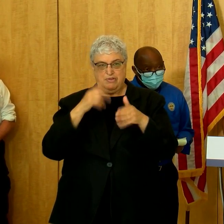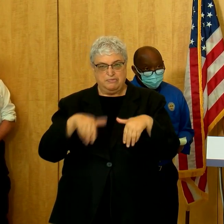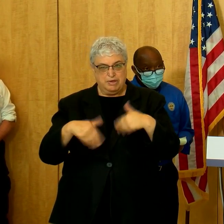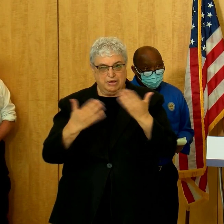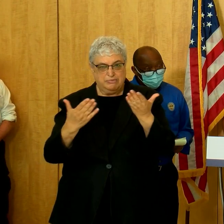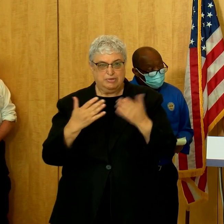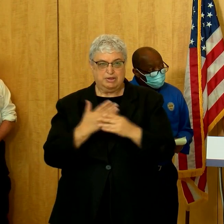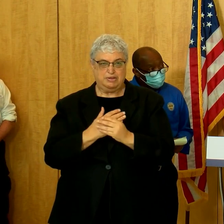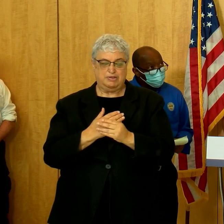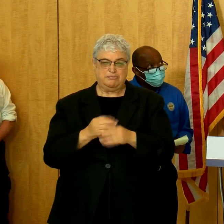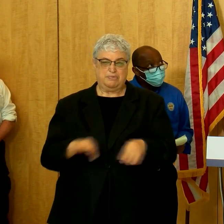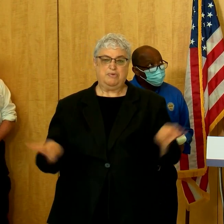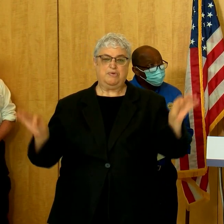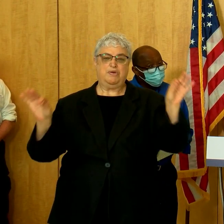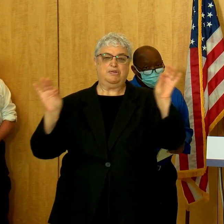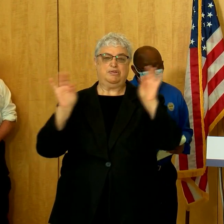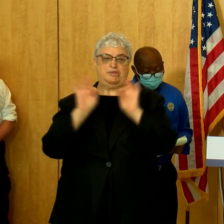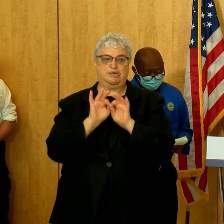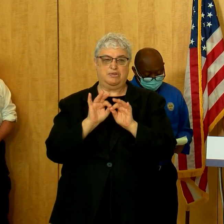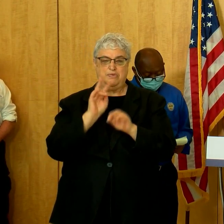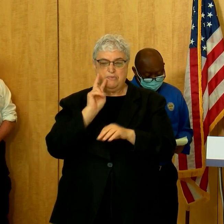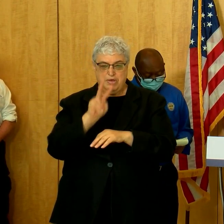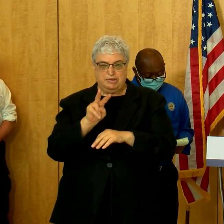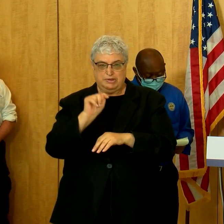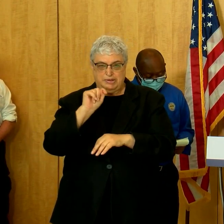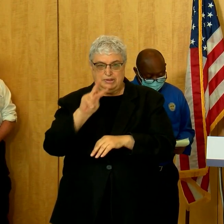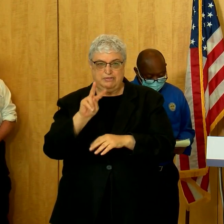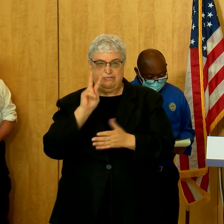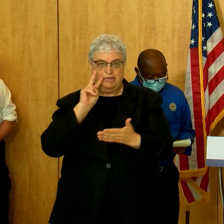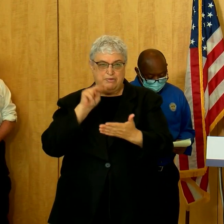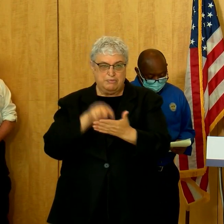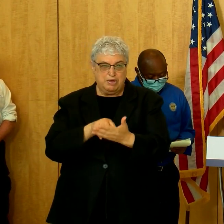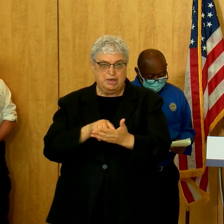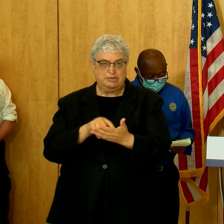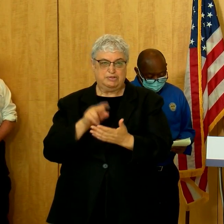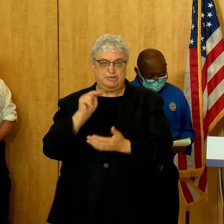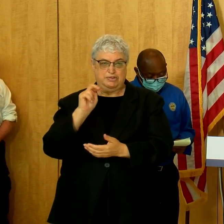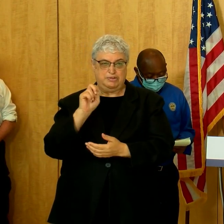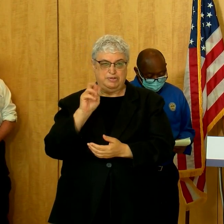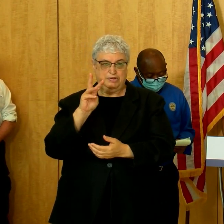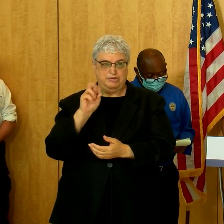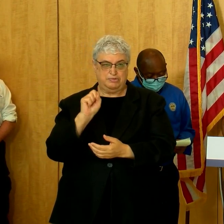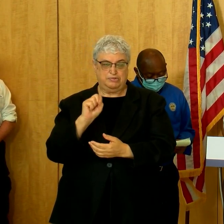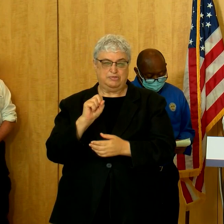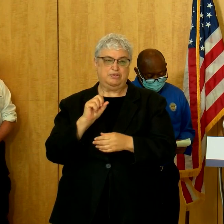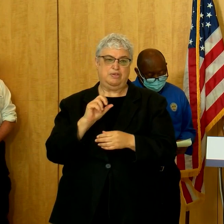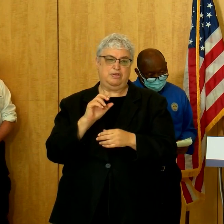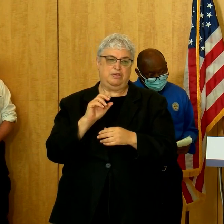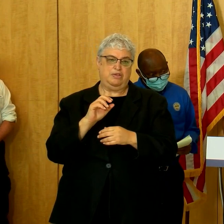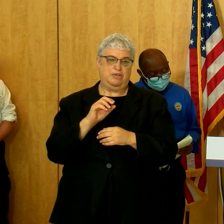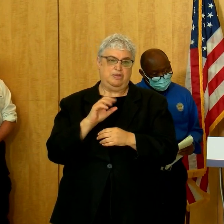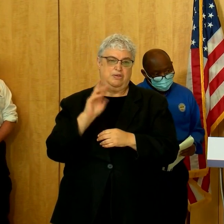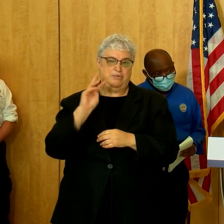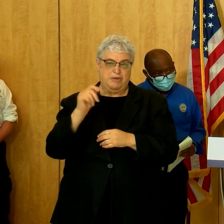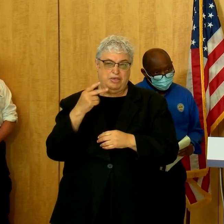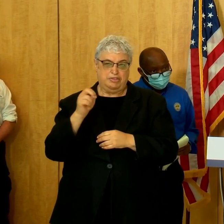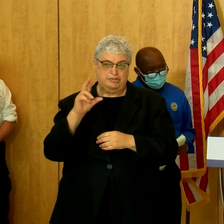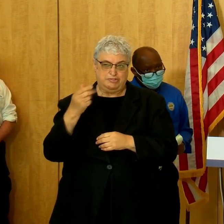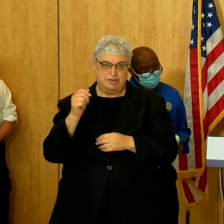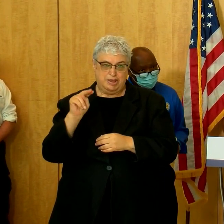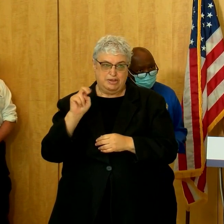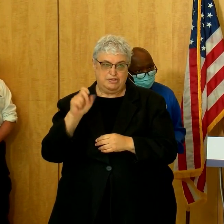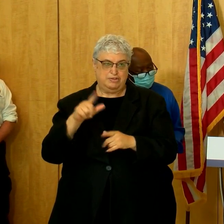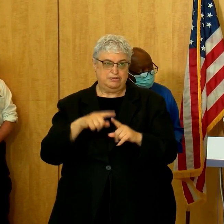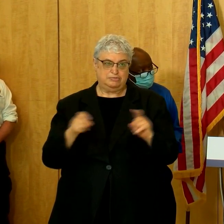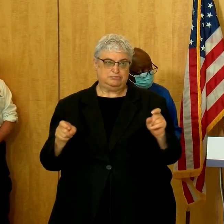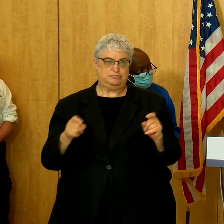and information. It's critically important that you stay abreast of all the information. So during the pandemic, your house was probably the safest